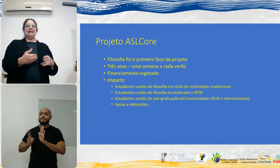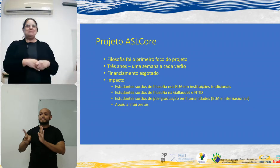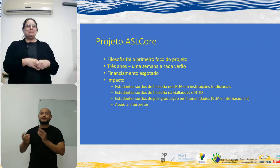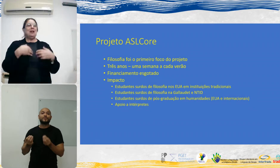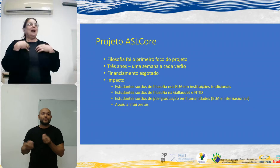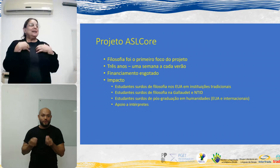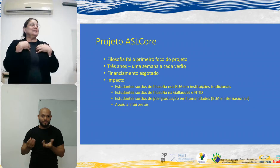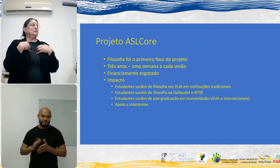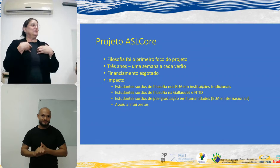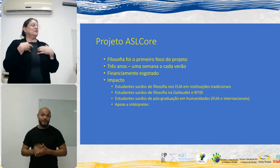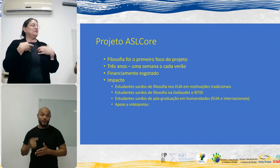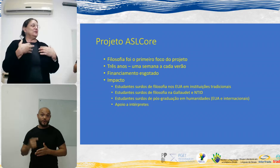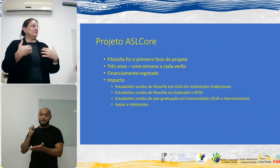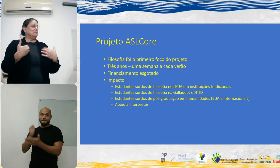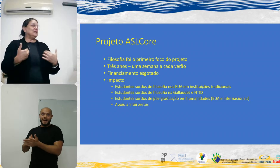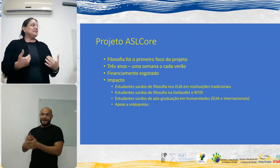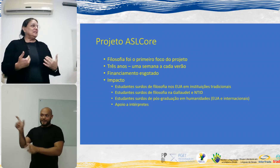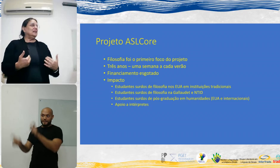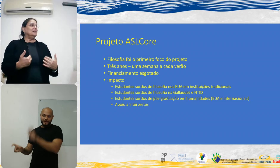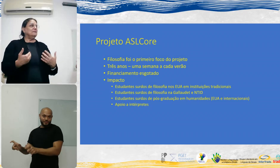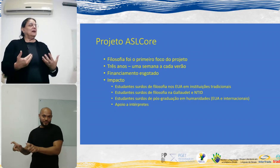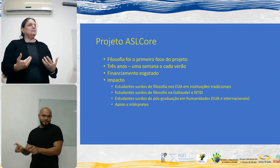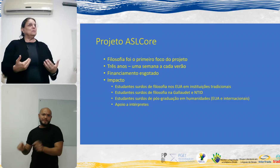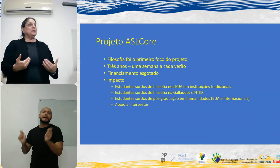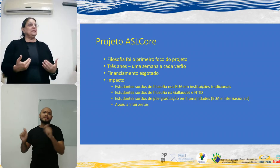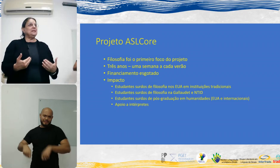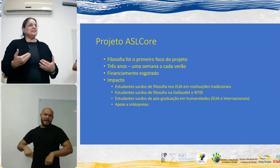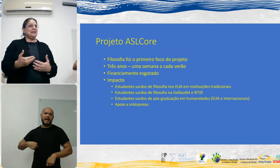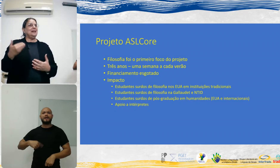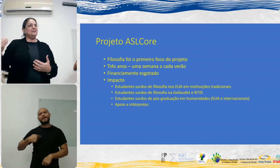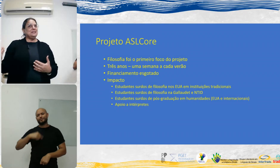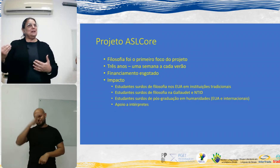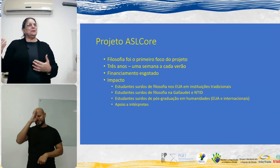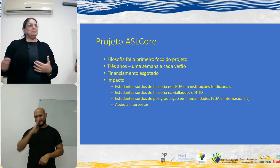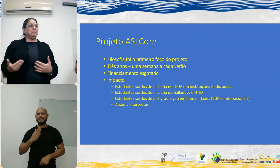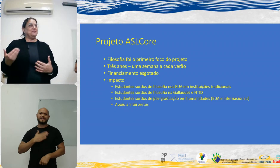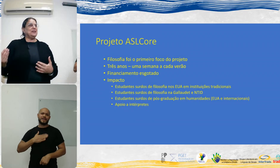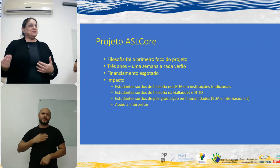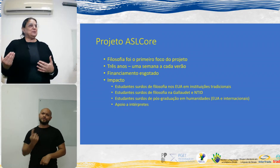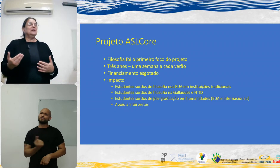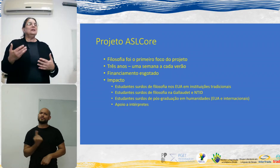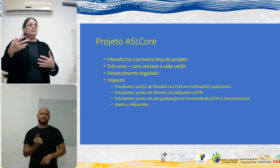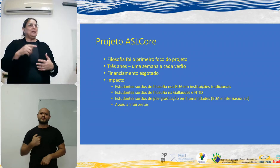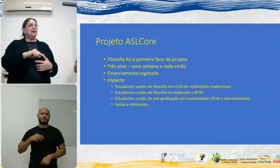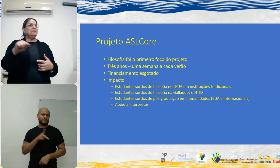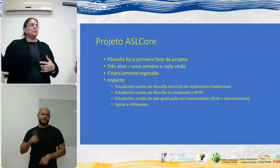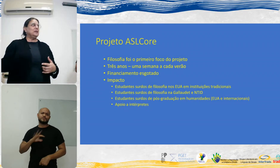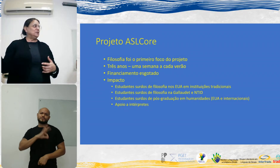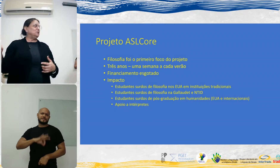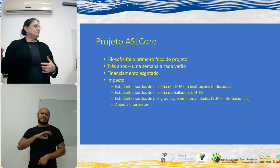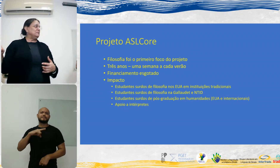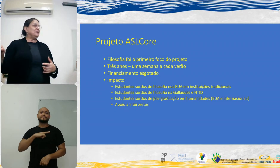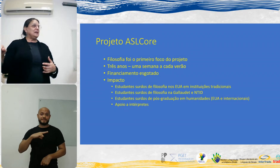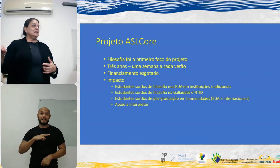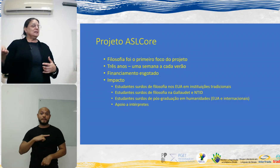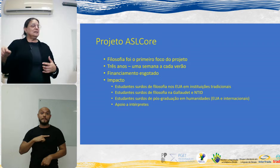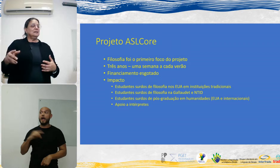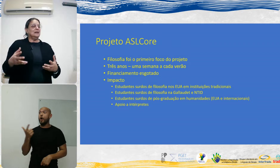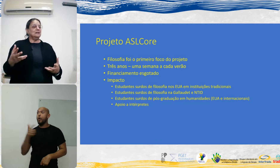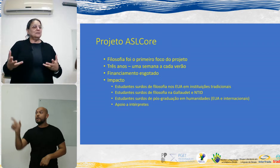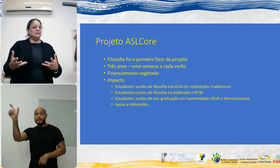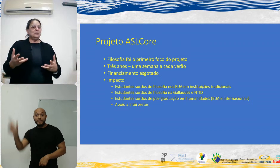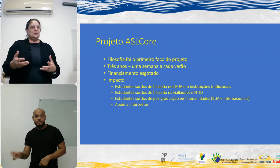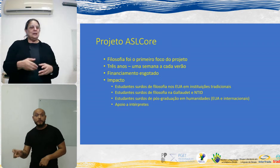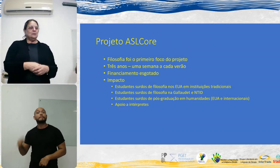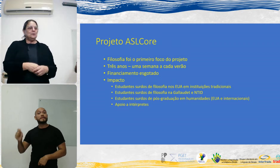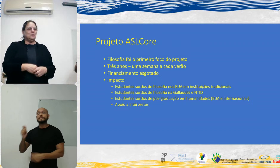to pay people. I can do it for free. For myself, I'm willing because I have a salary, I'm a professor, but everyone else should be paid.